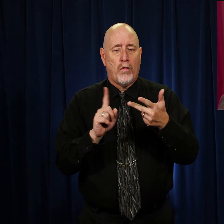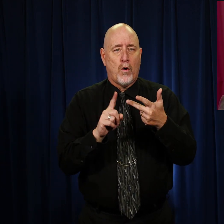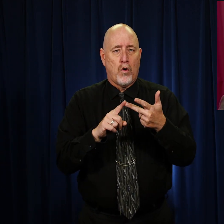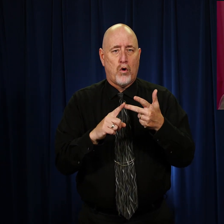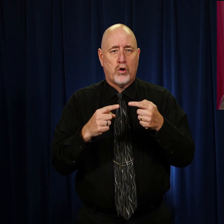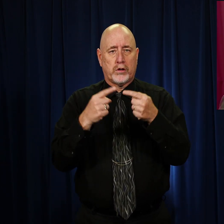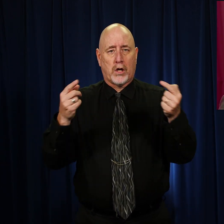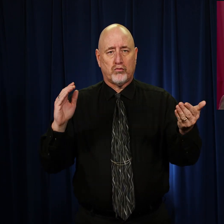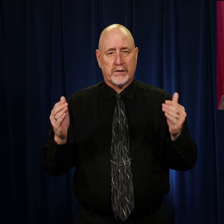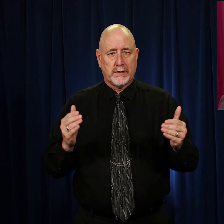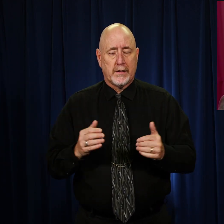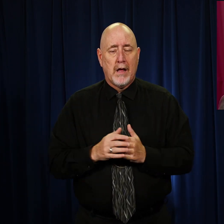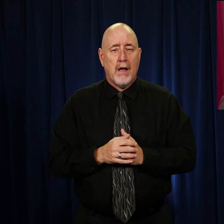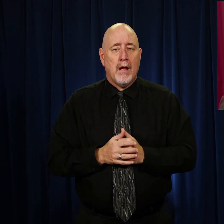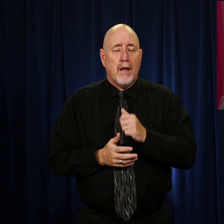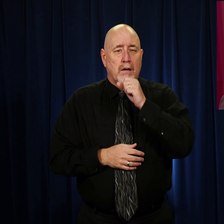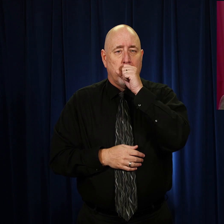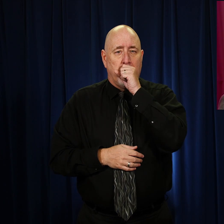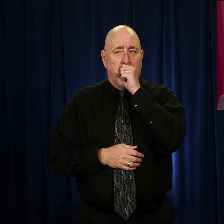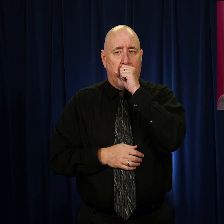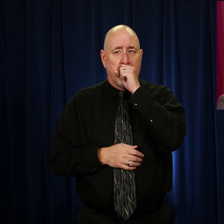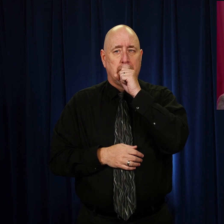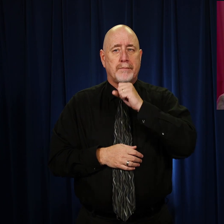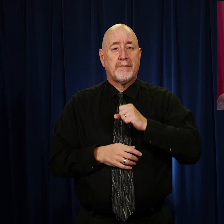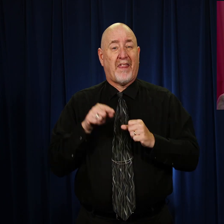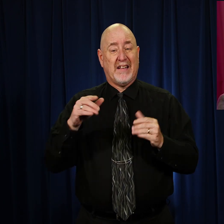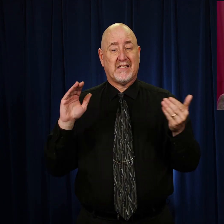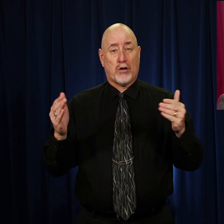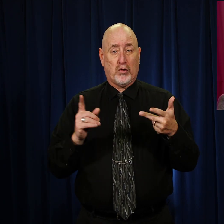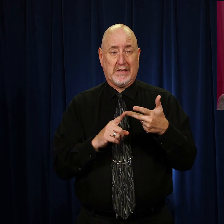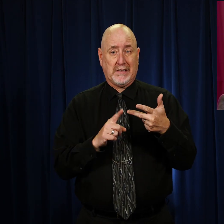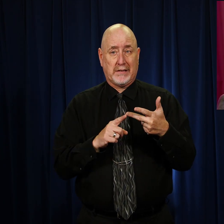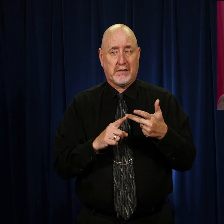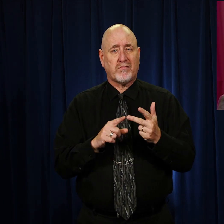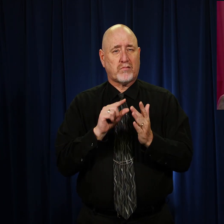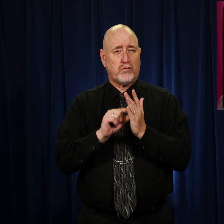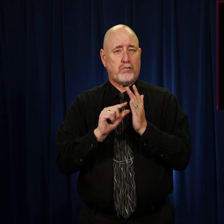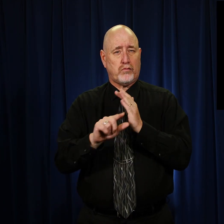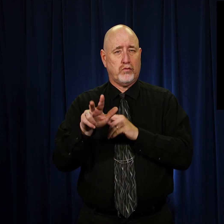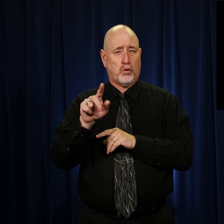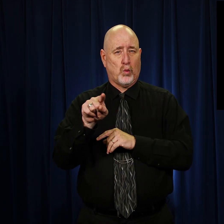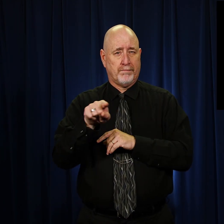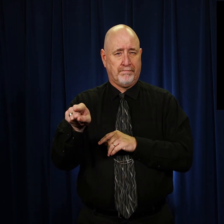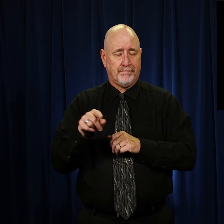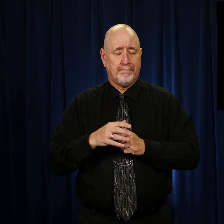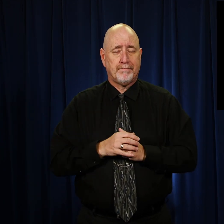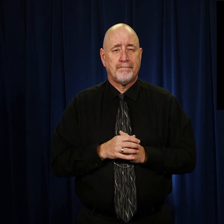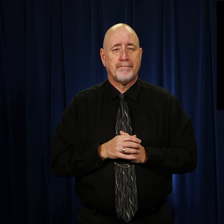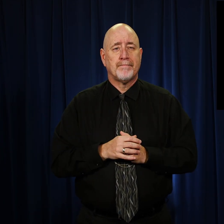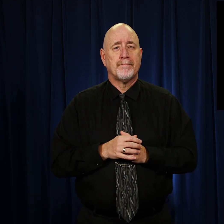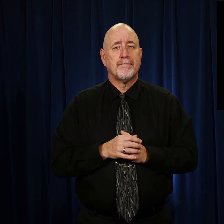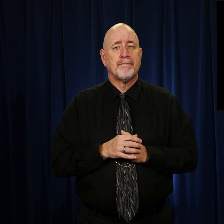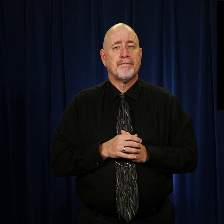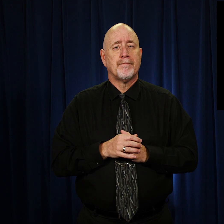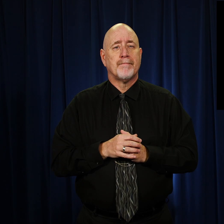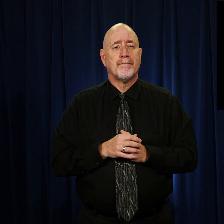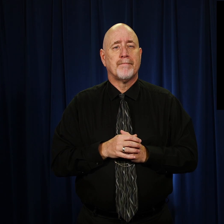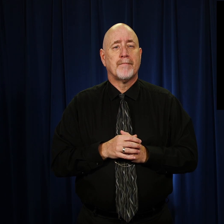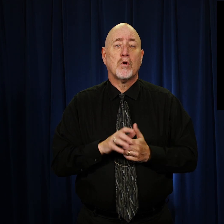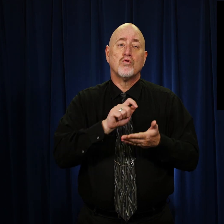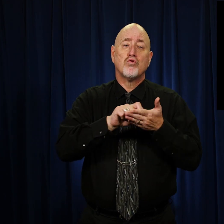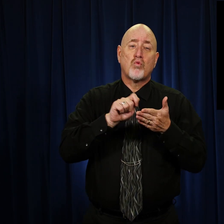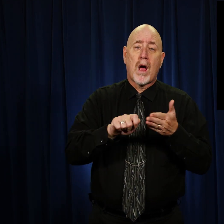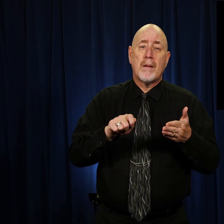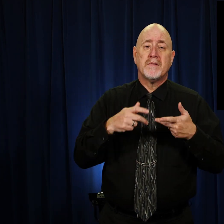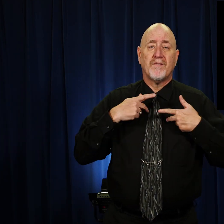third contrast. Now this particular contrast that begins here in verse 31 is where the